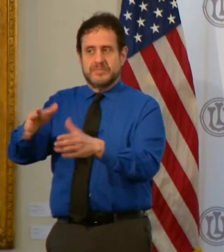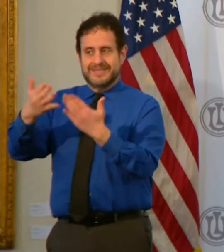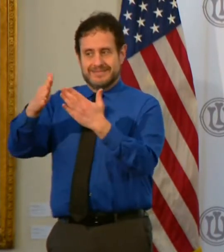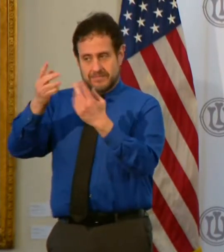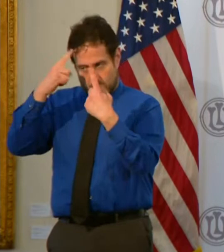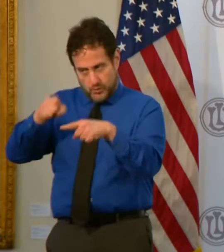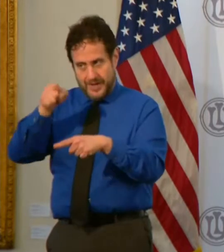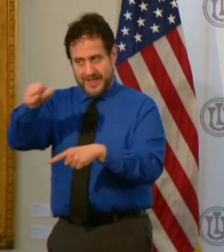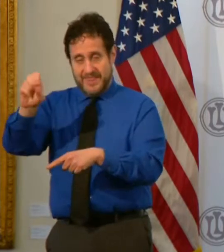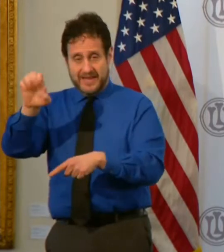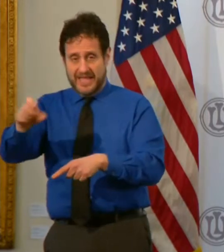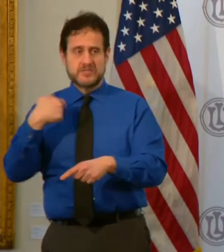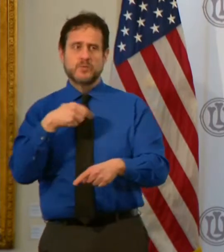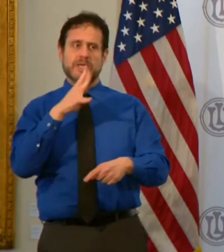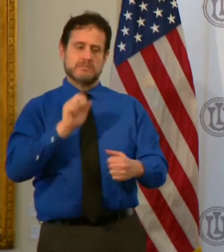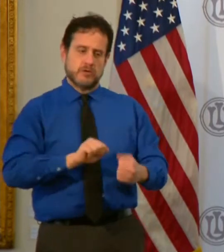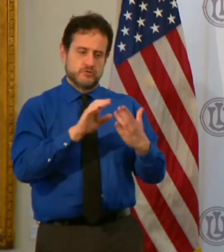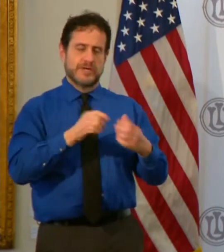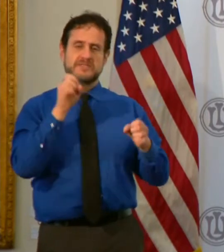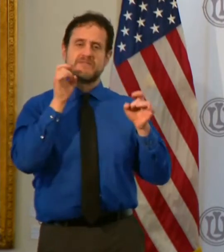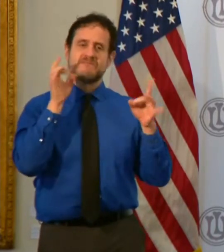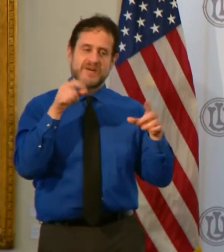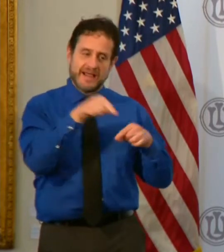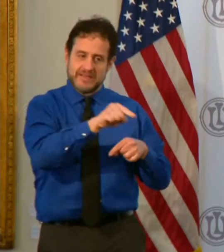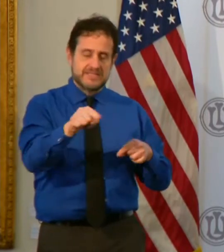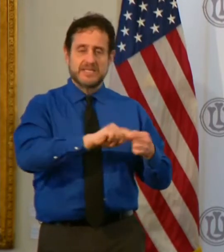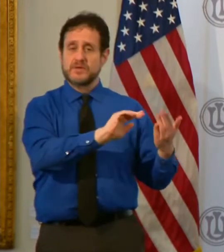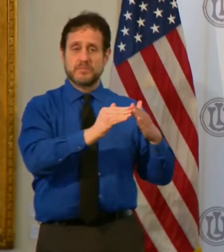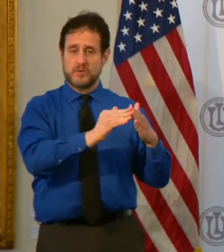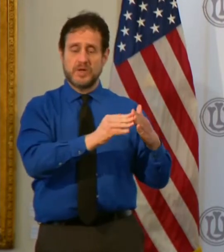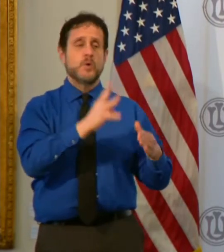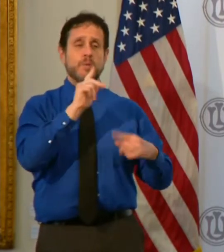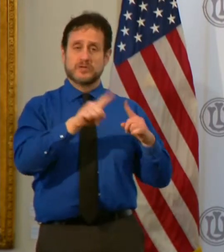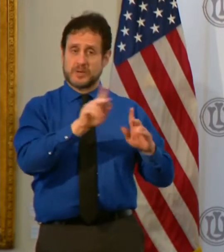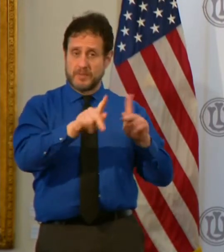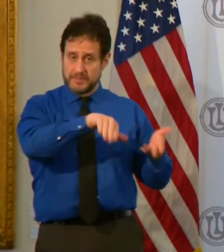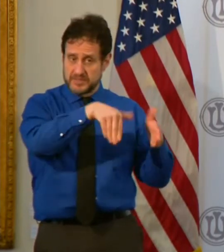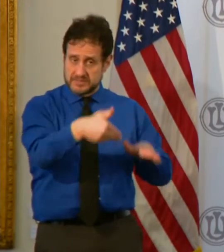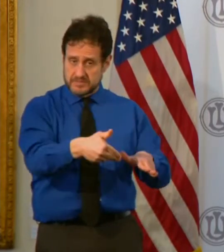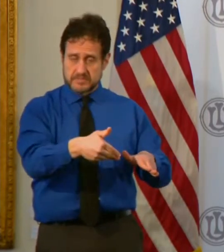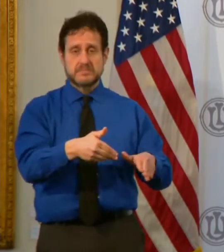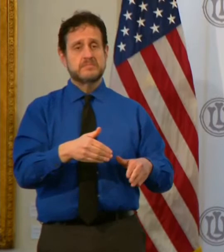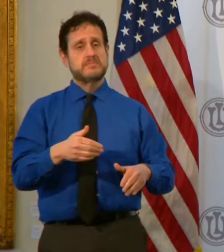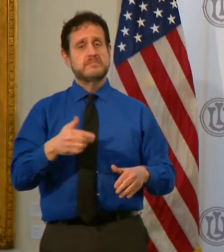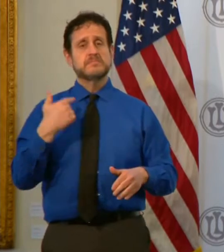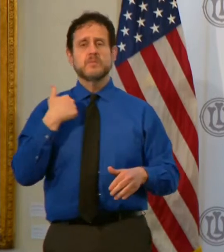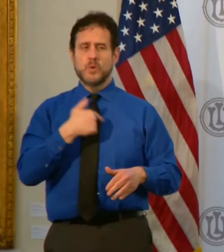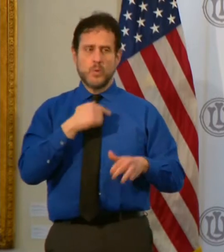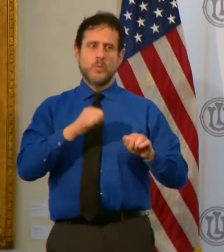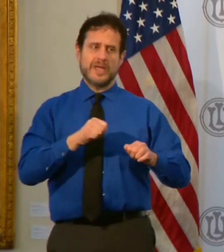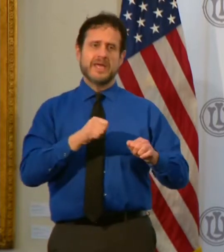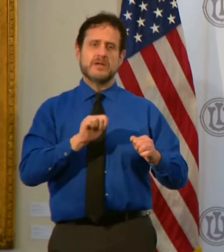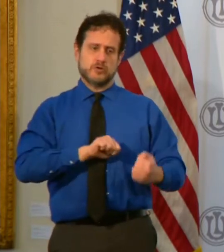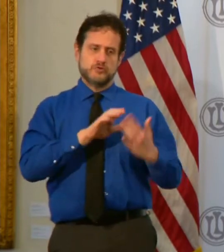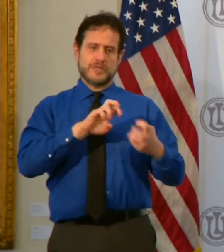of life, so that we can talk about the things that matter to people who are finding shelter in their bathtubs tonight.